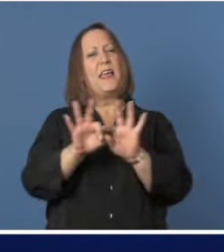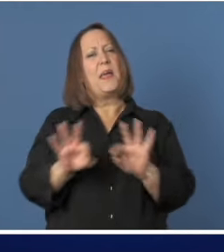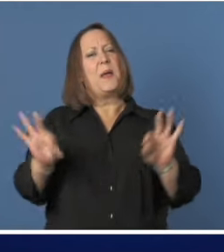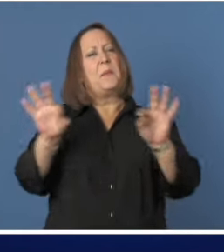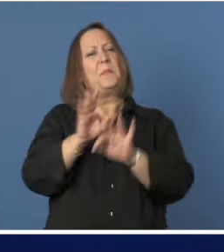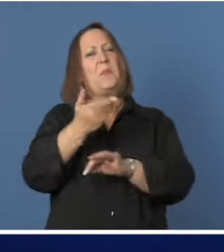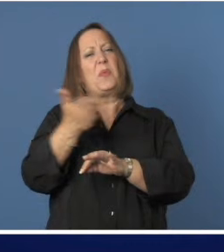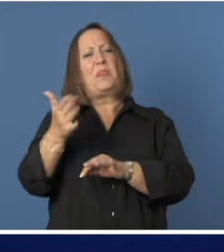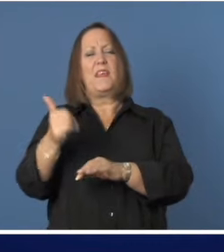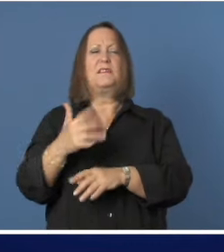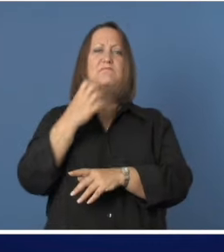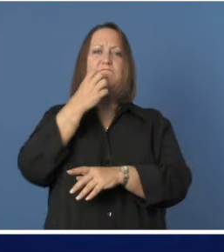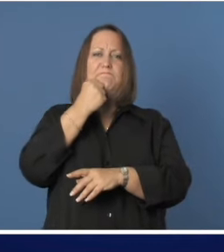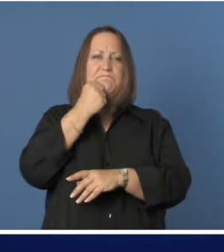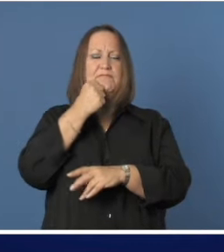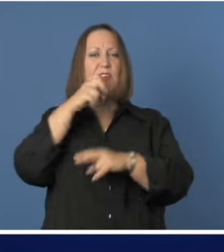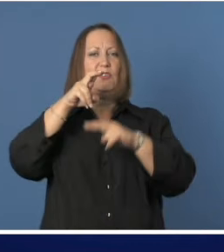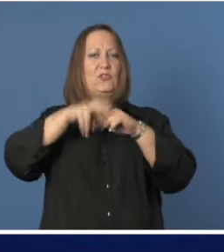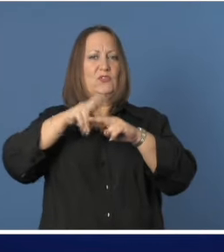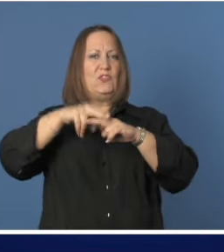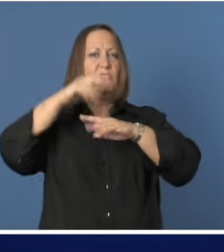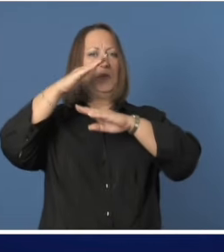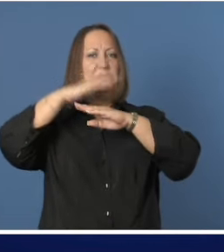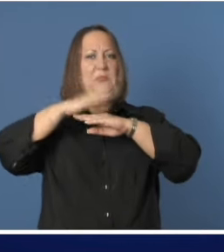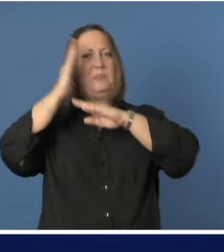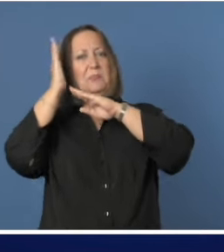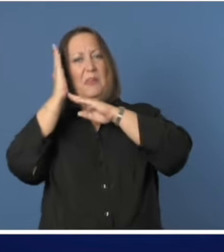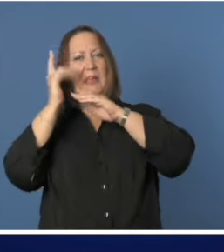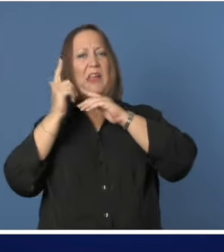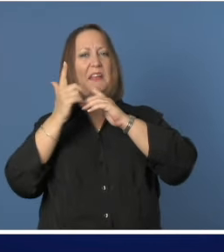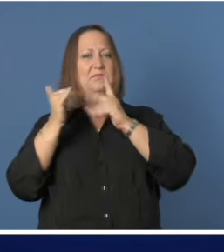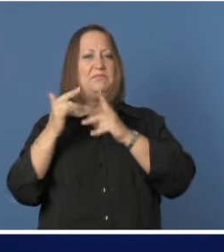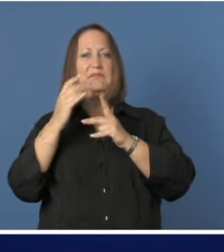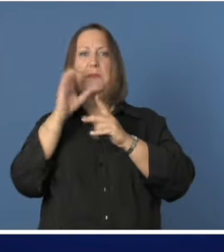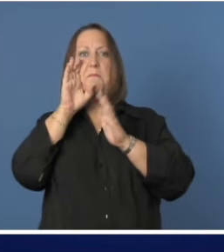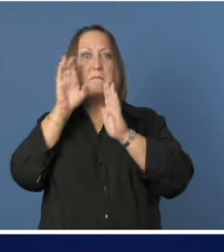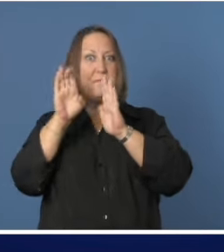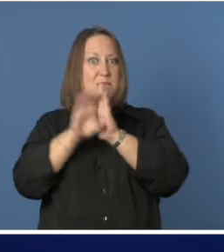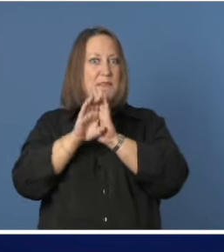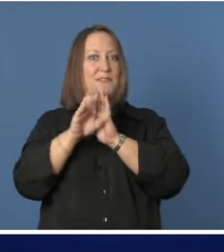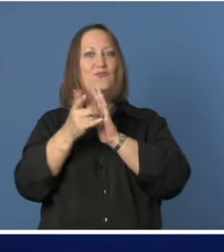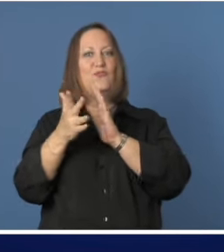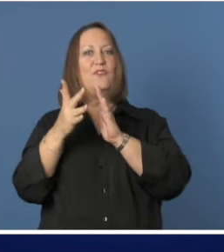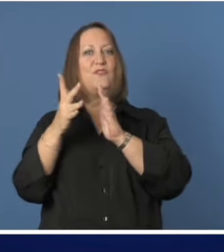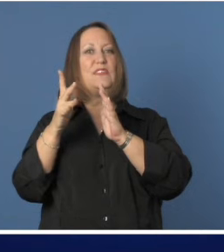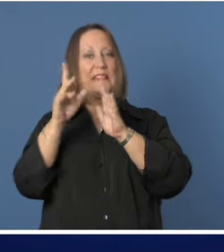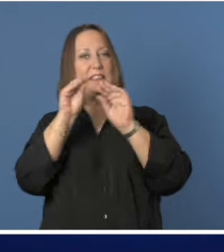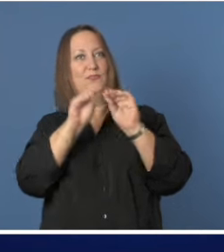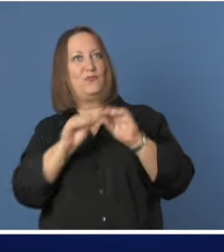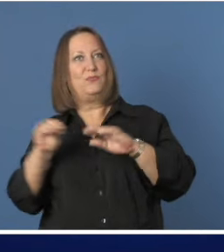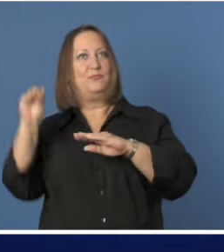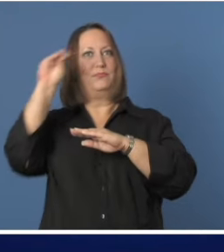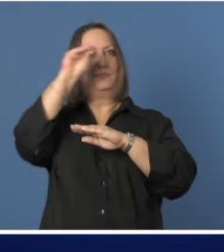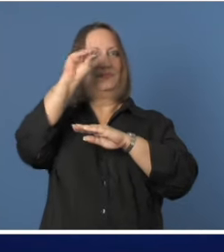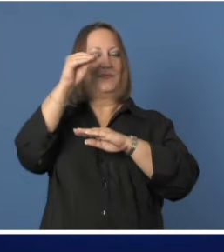Move furniture and essential items to higher elevation if time permits.